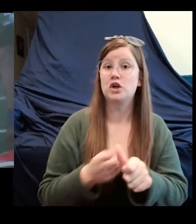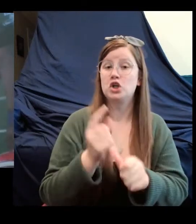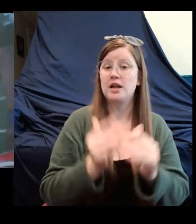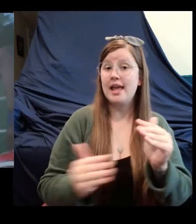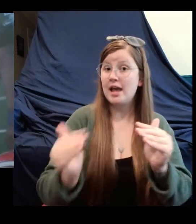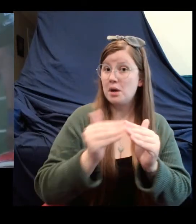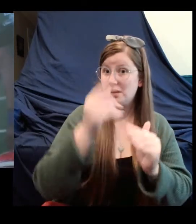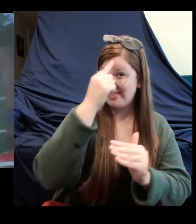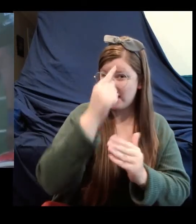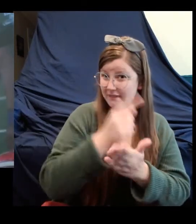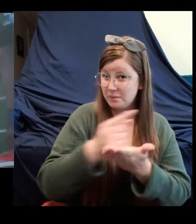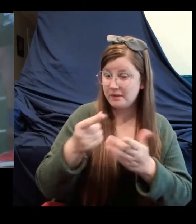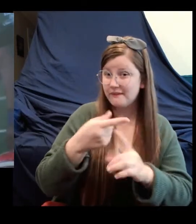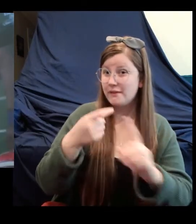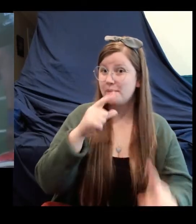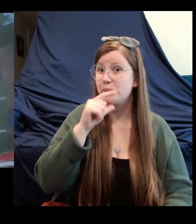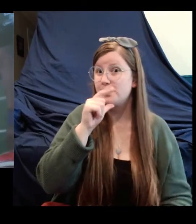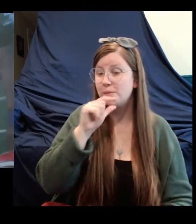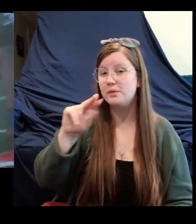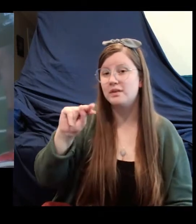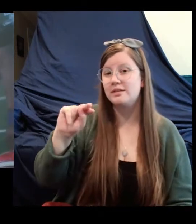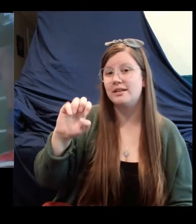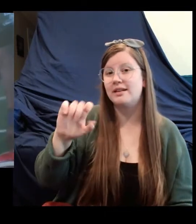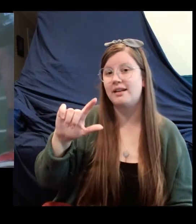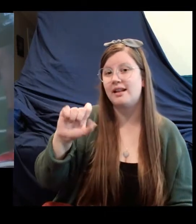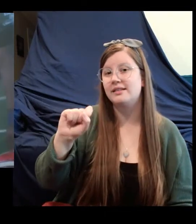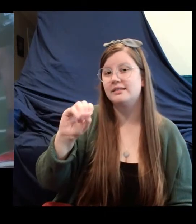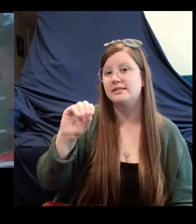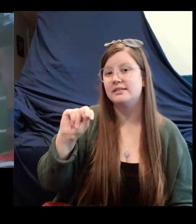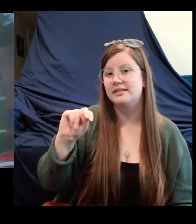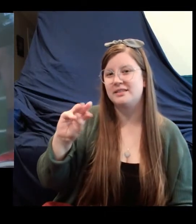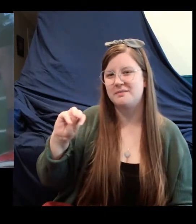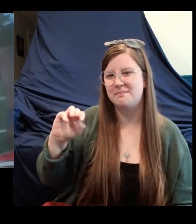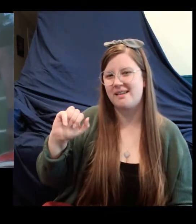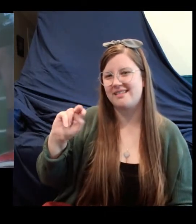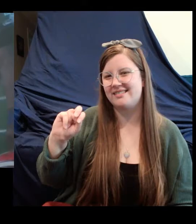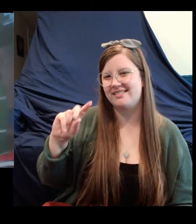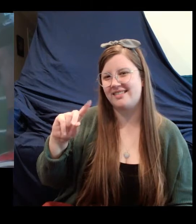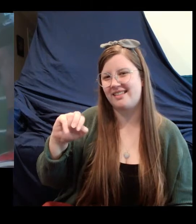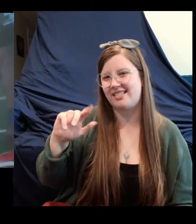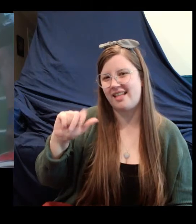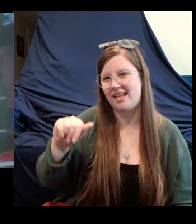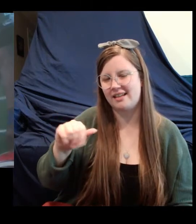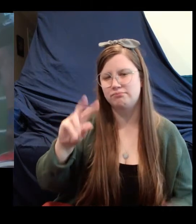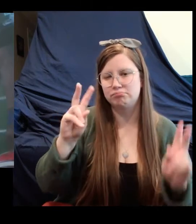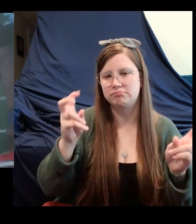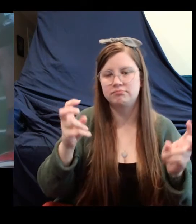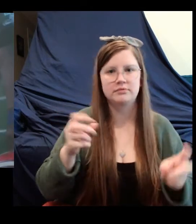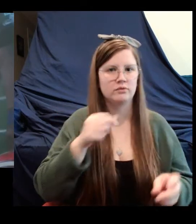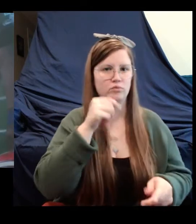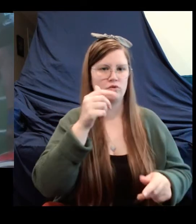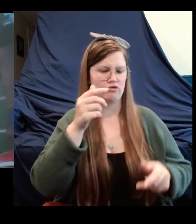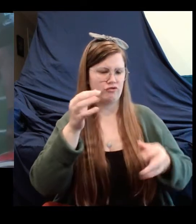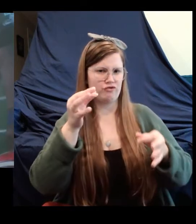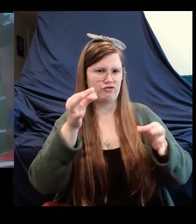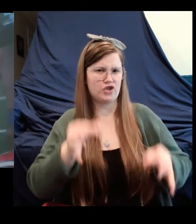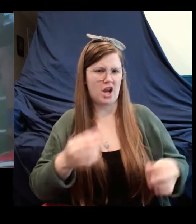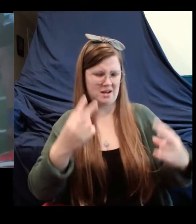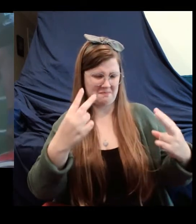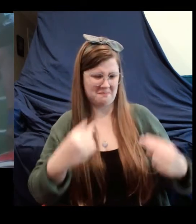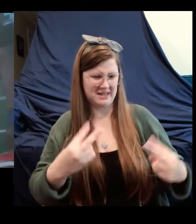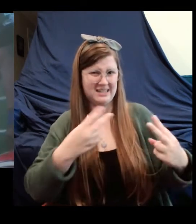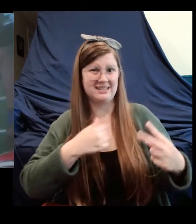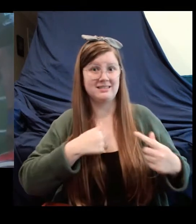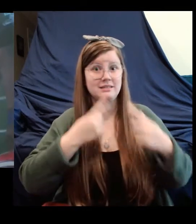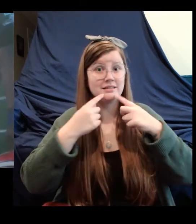by Nelson Mandela. Do not judge me by my success. Judge me by how many times I